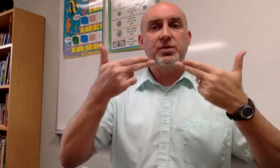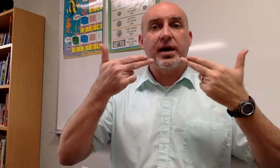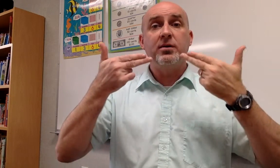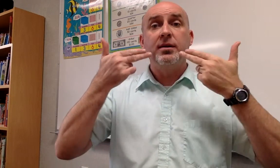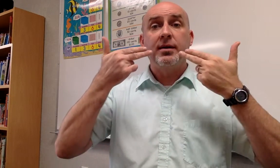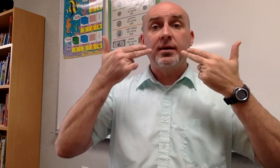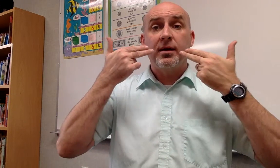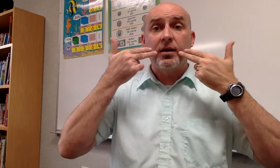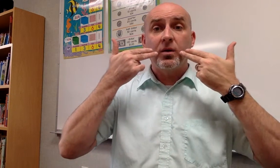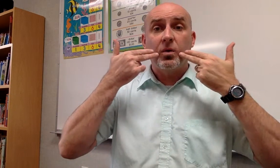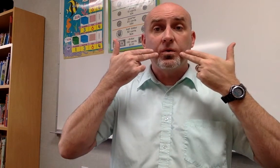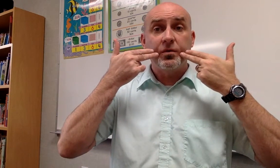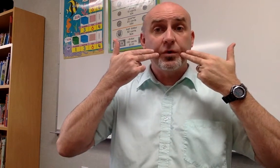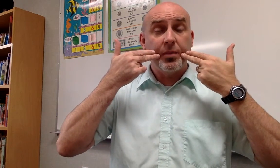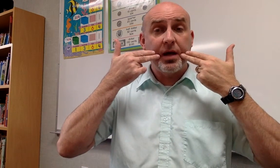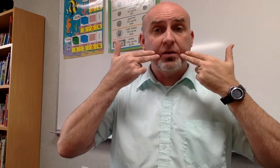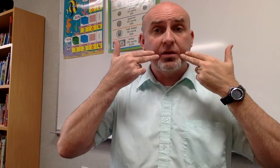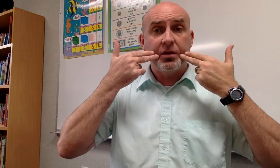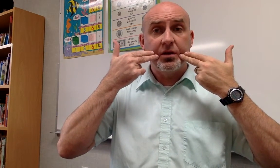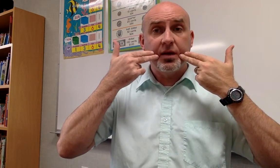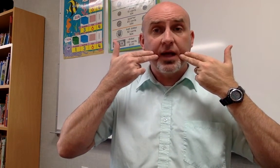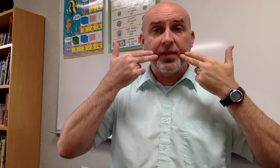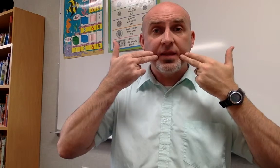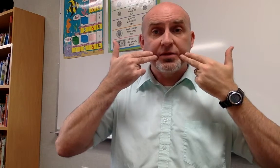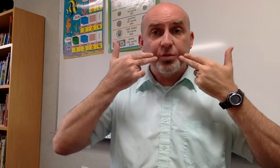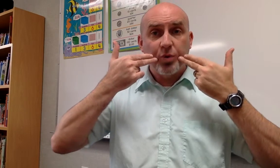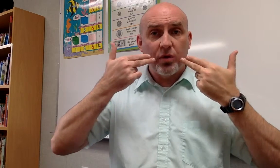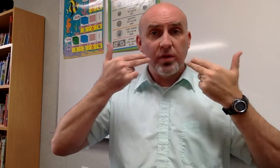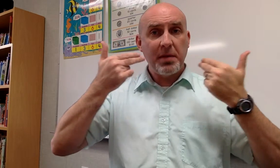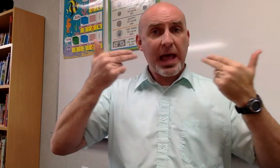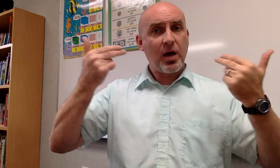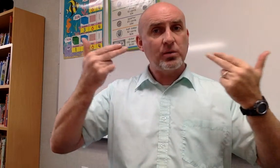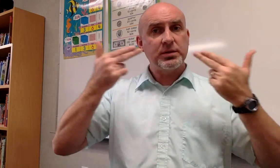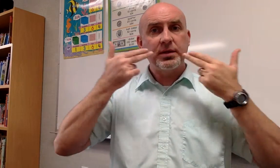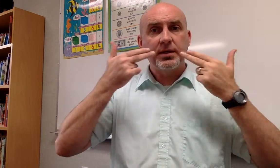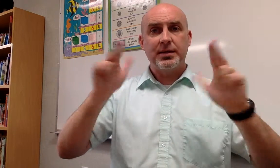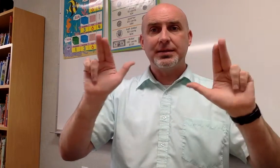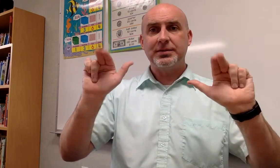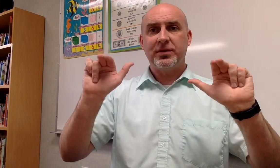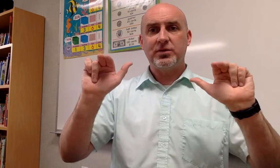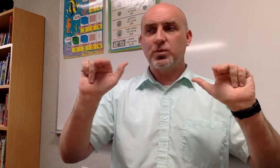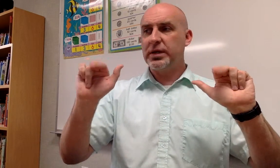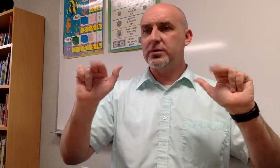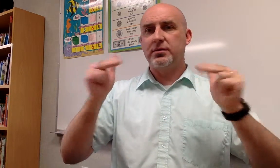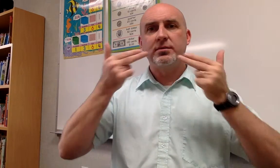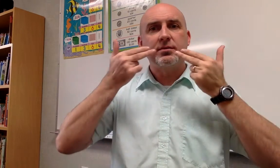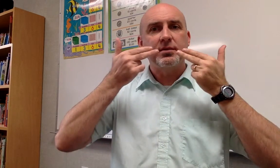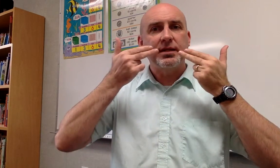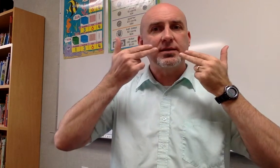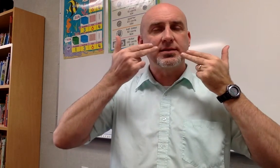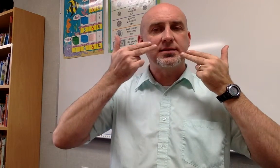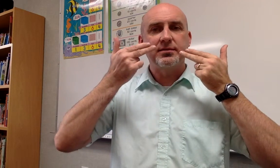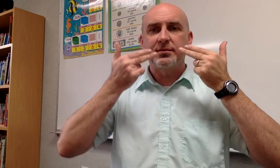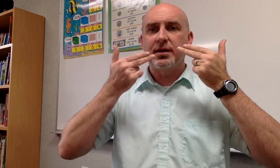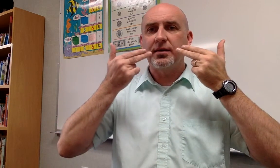shootout. Corner of your mouth, and then as you pull them out, these fingers wiggle like this, okay?